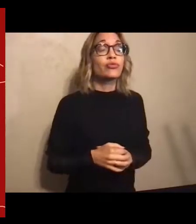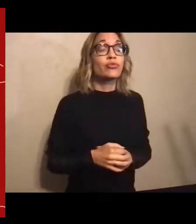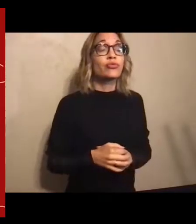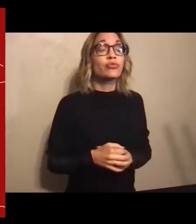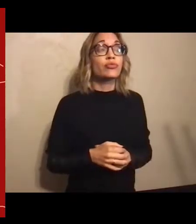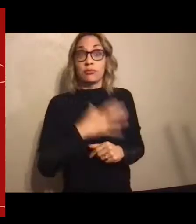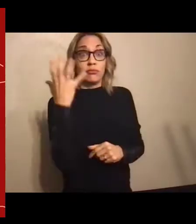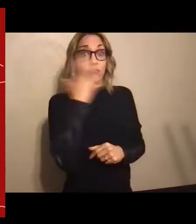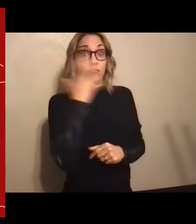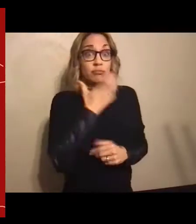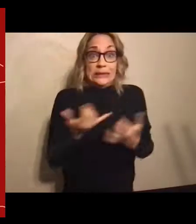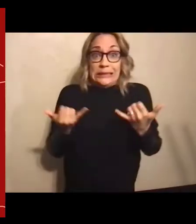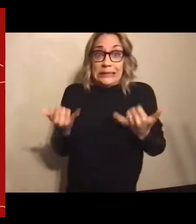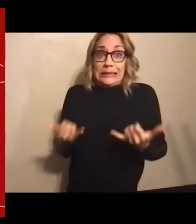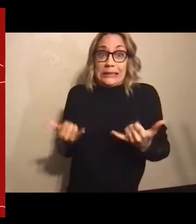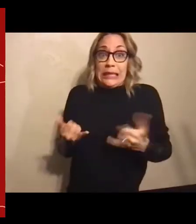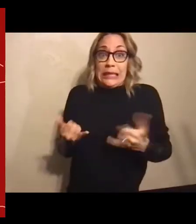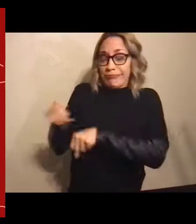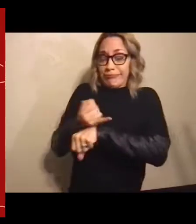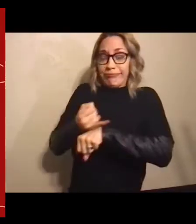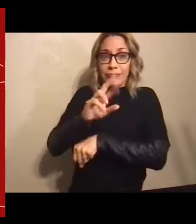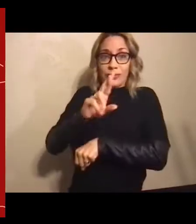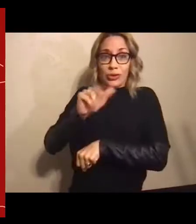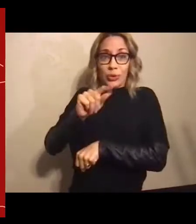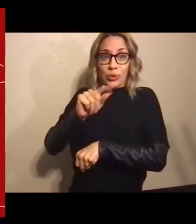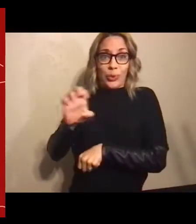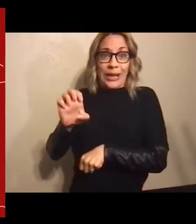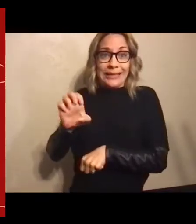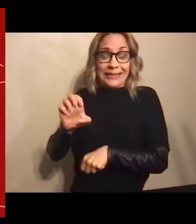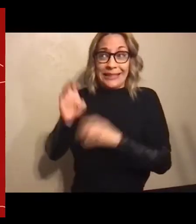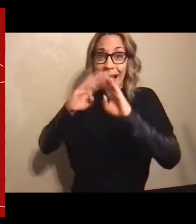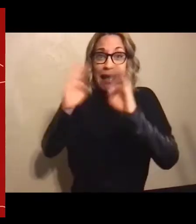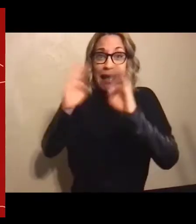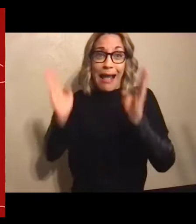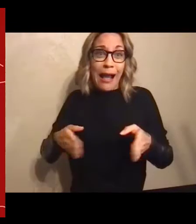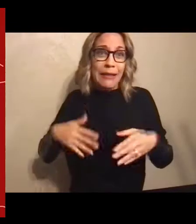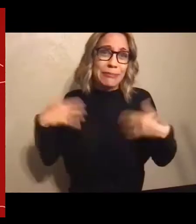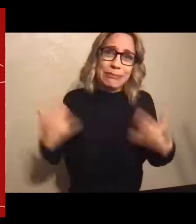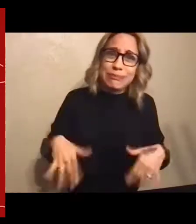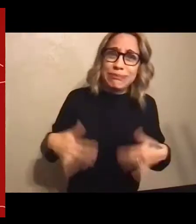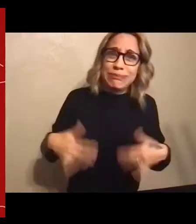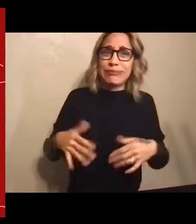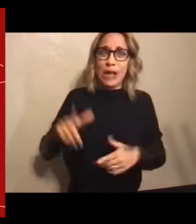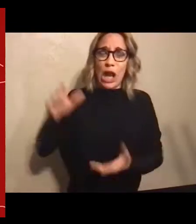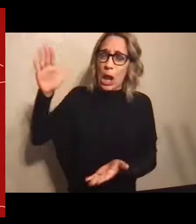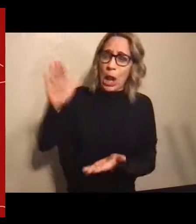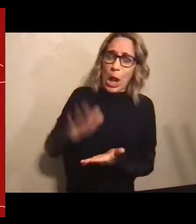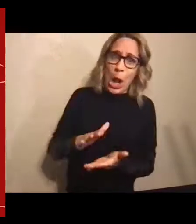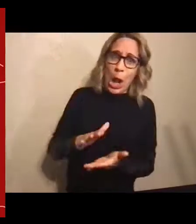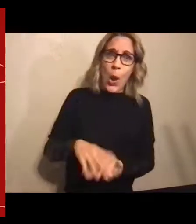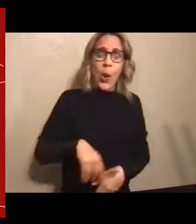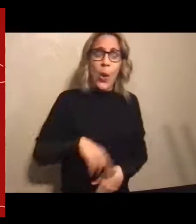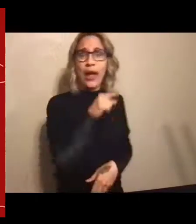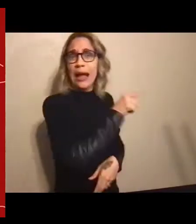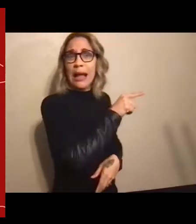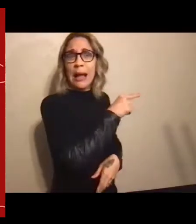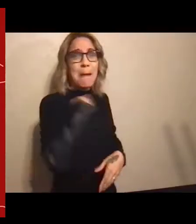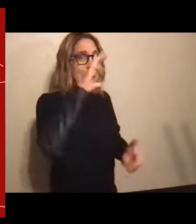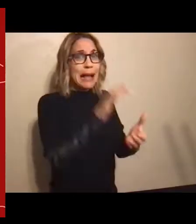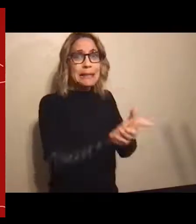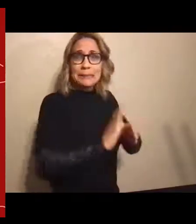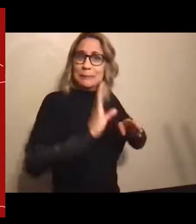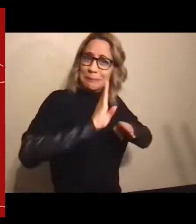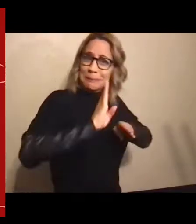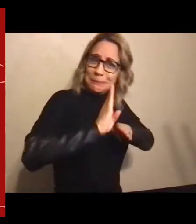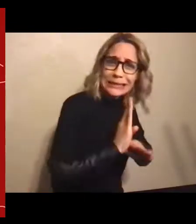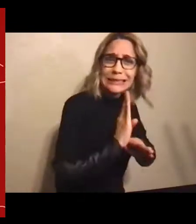mortgage officer, and we are a busy family. Interest rates for houses right now are the lowest they've